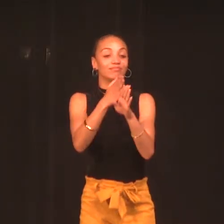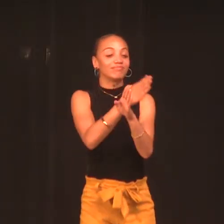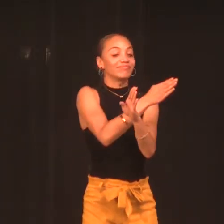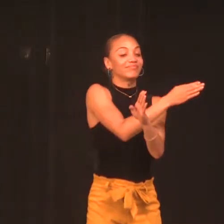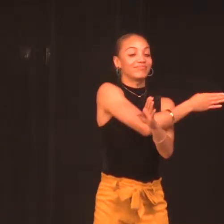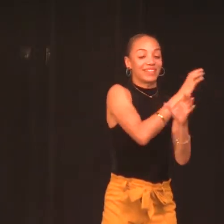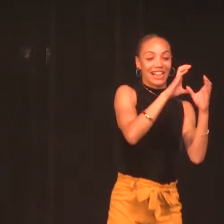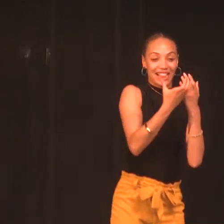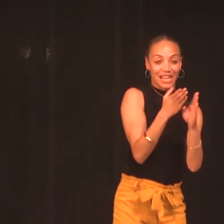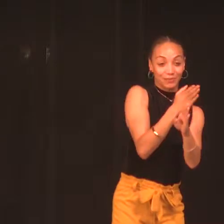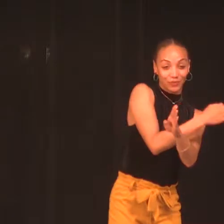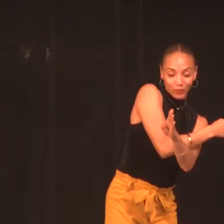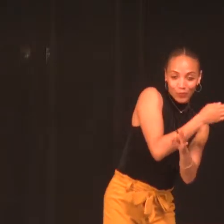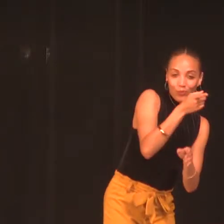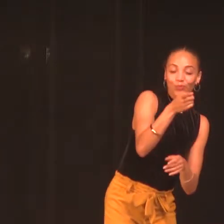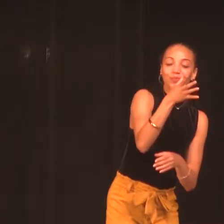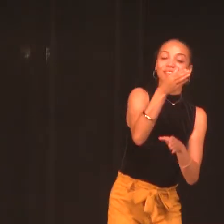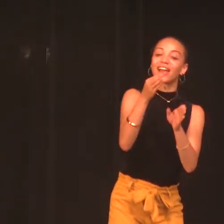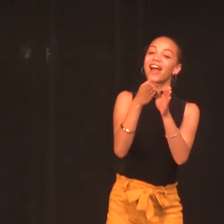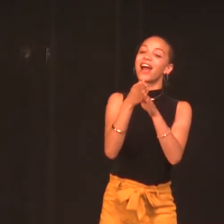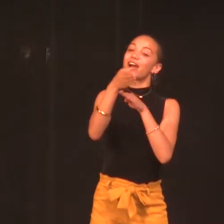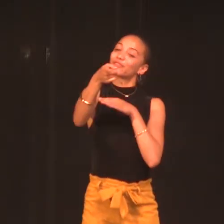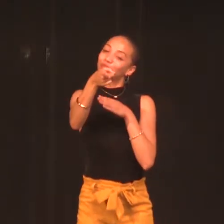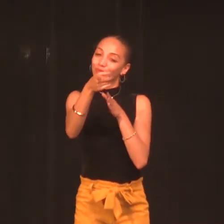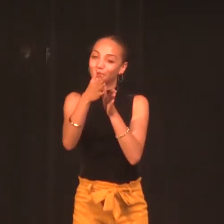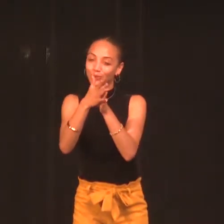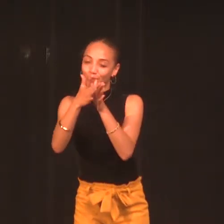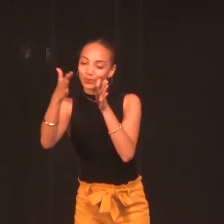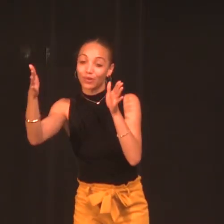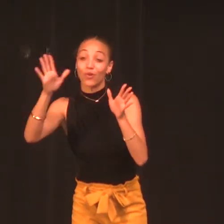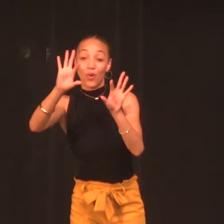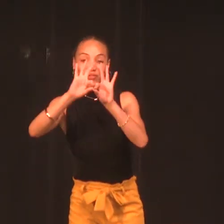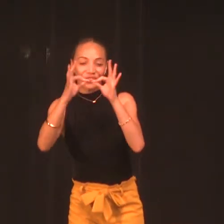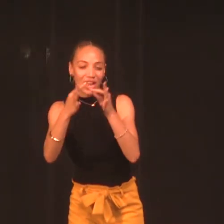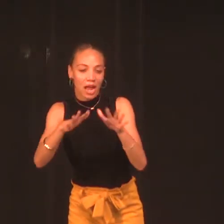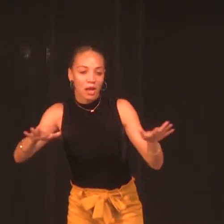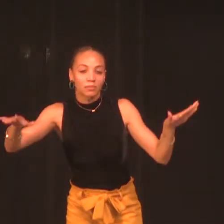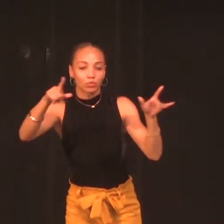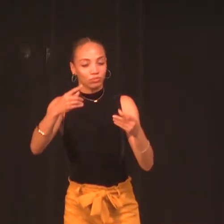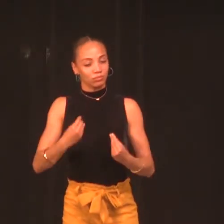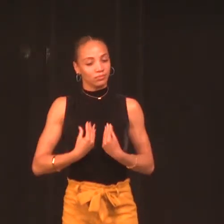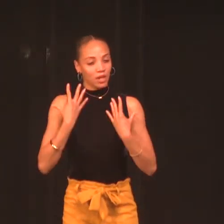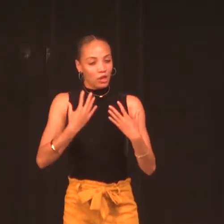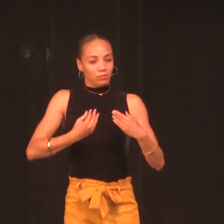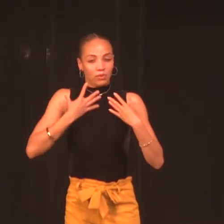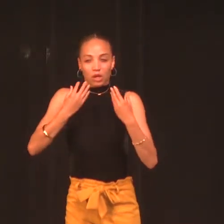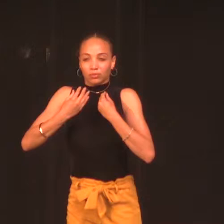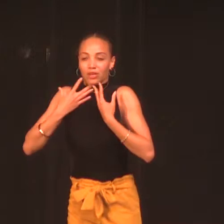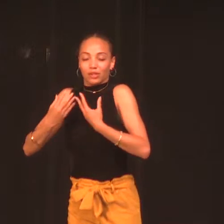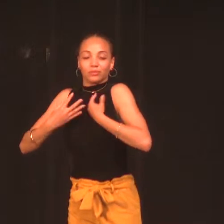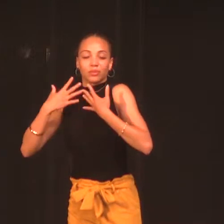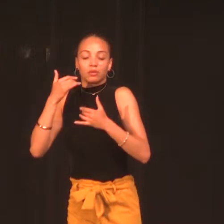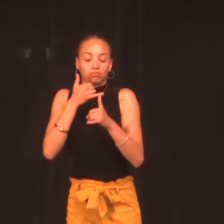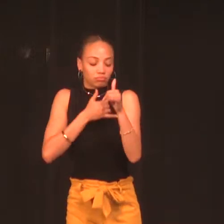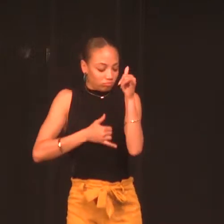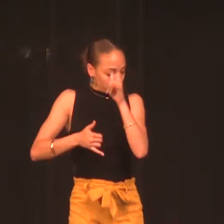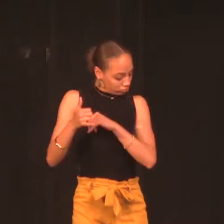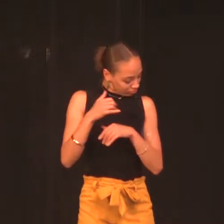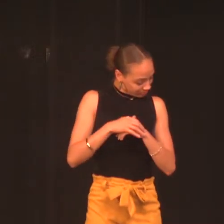Each of you has inspired the class before you and the classes after you. You are an inspiration to your